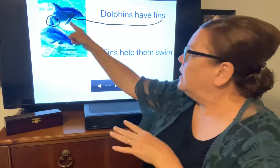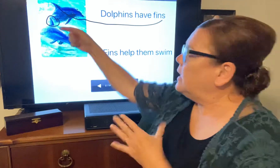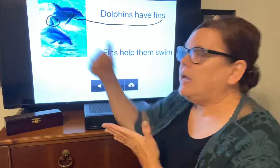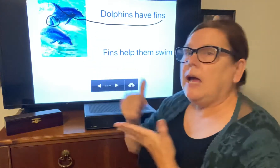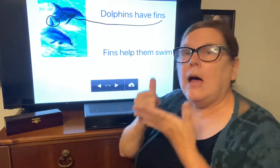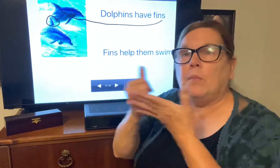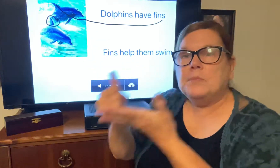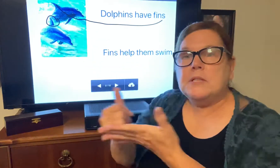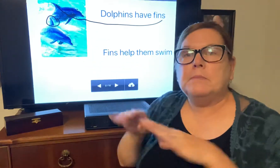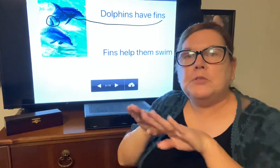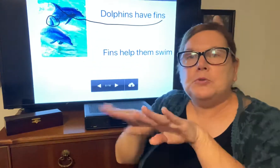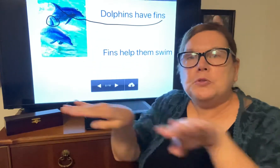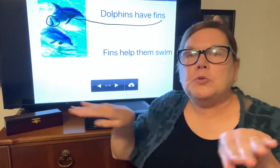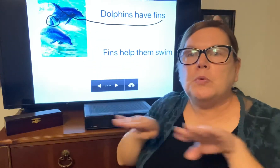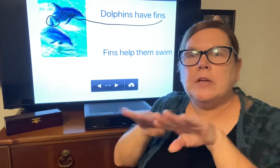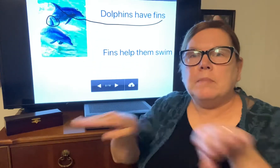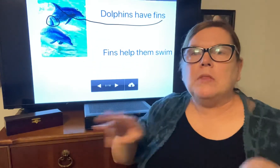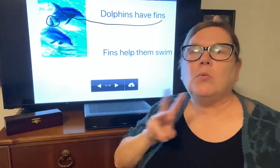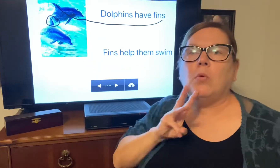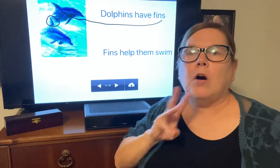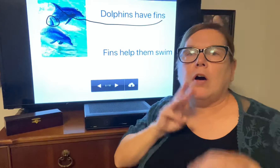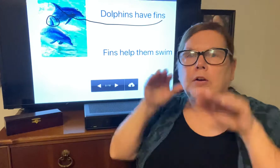It helps them to swim in the water.